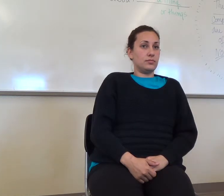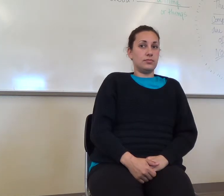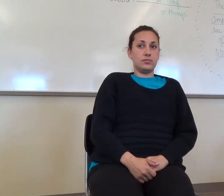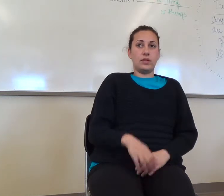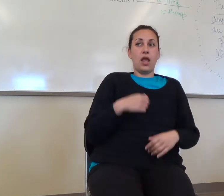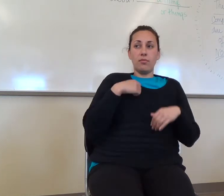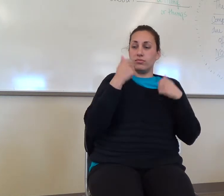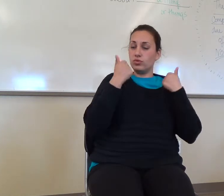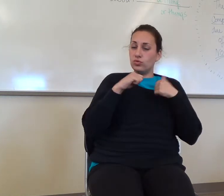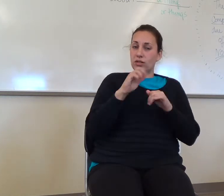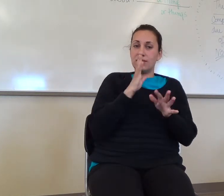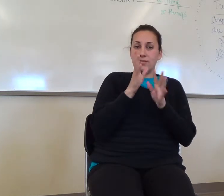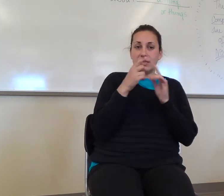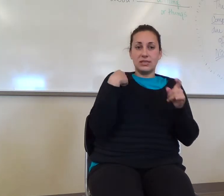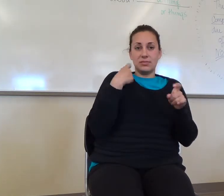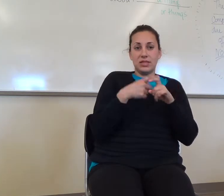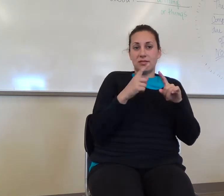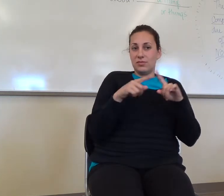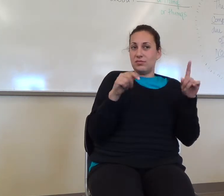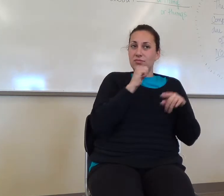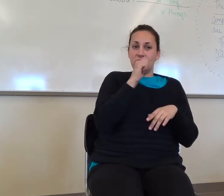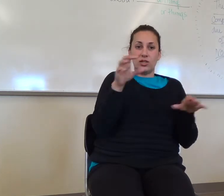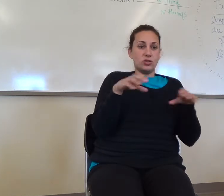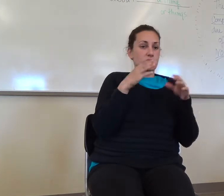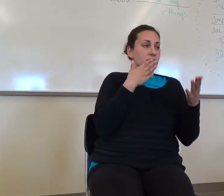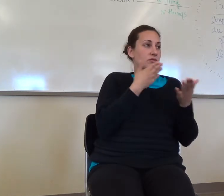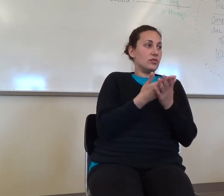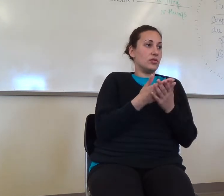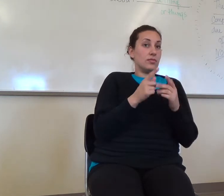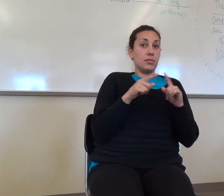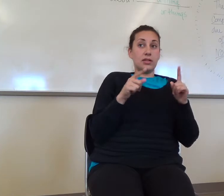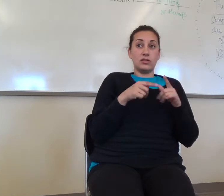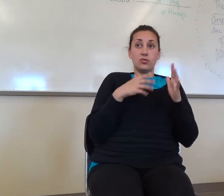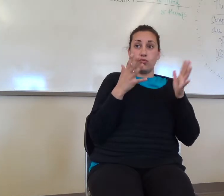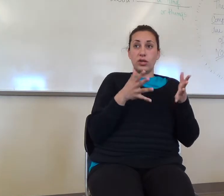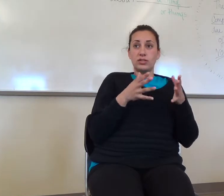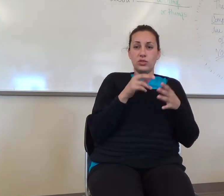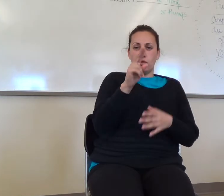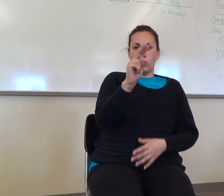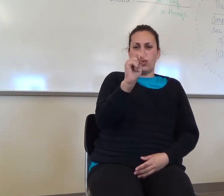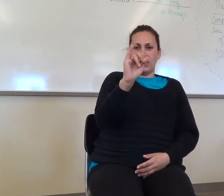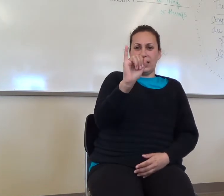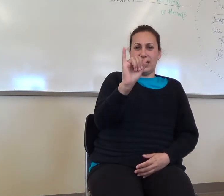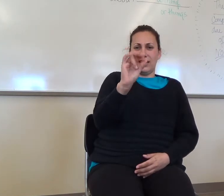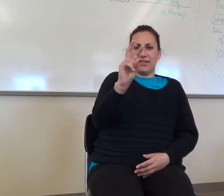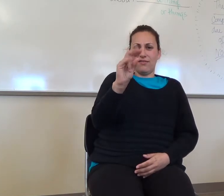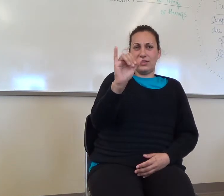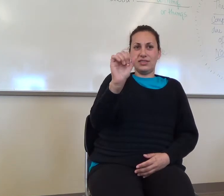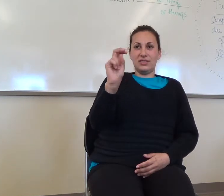trying to, but I'm not doing very well. The rest of us were able to say Univision and Telemundo, which isn't exactly right.